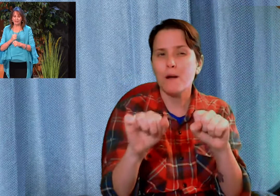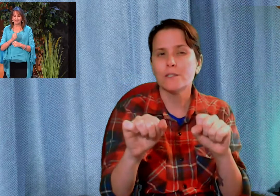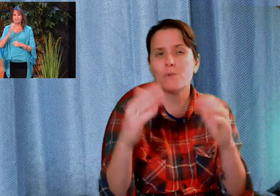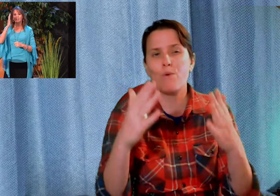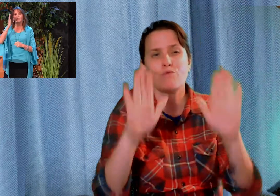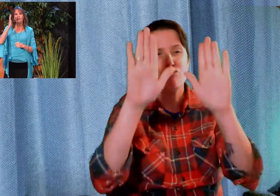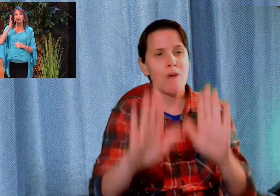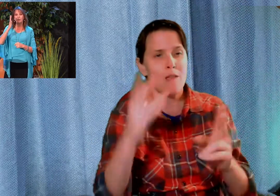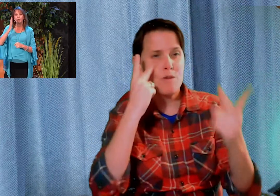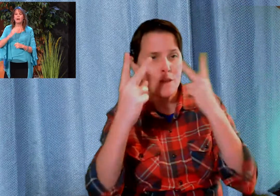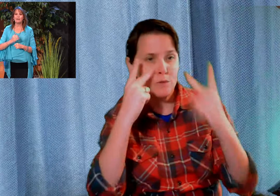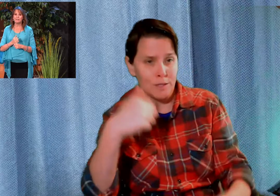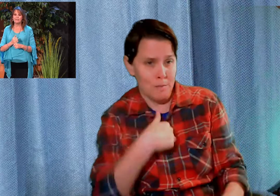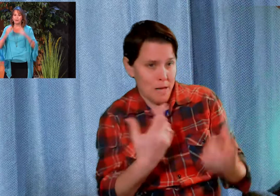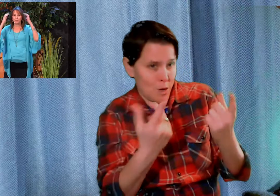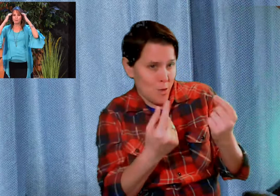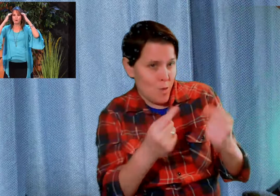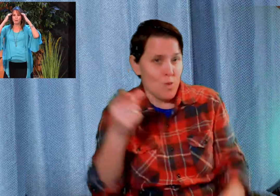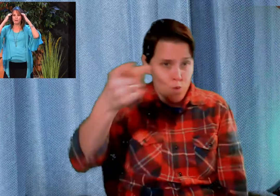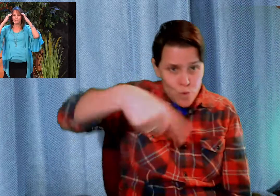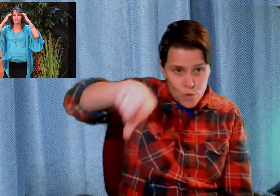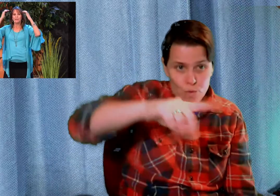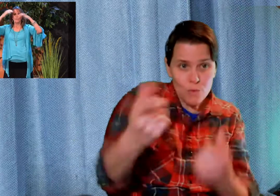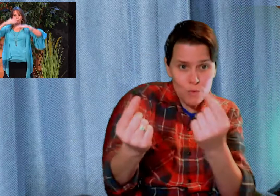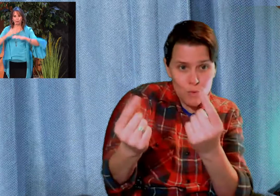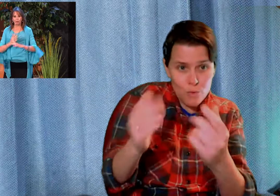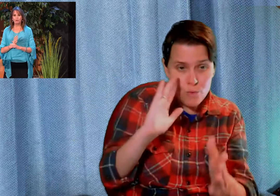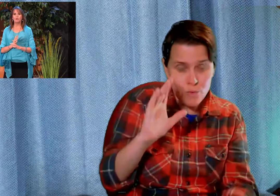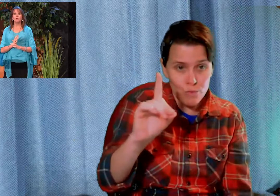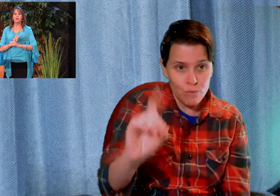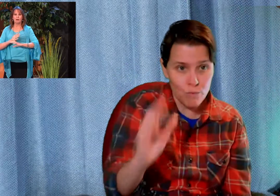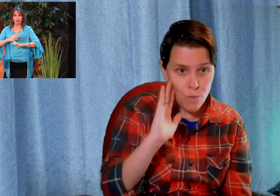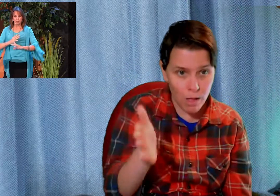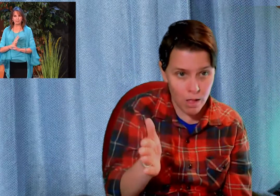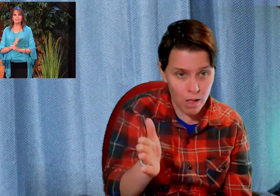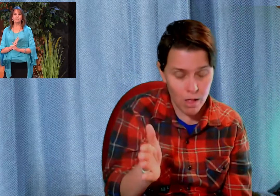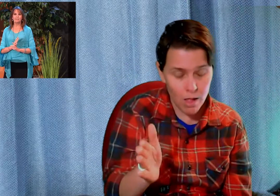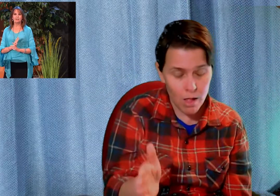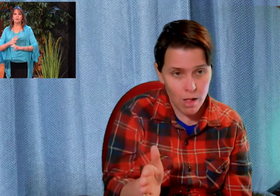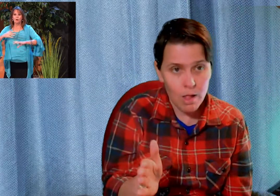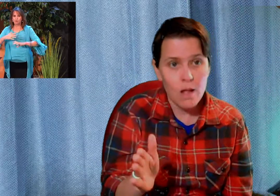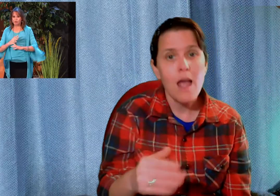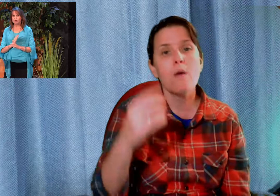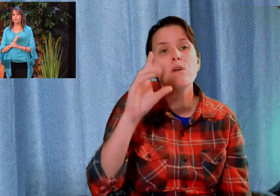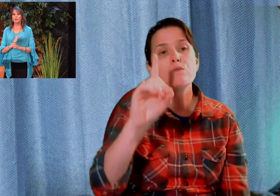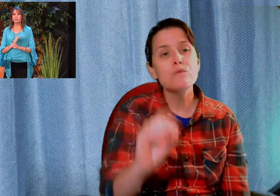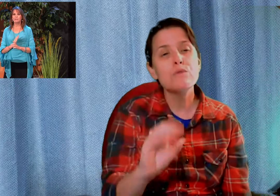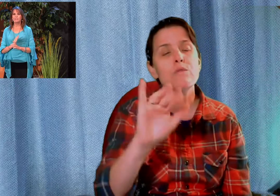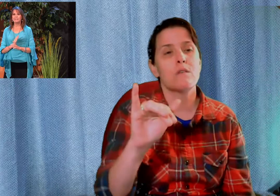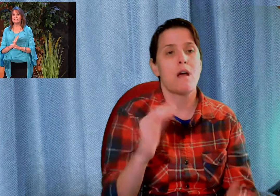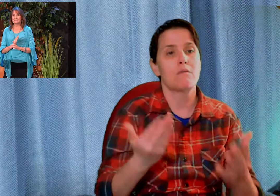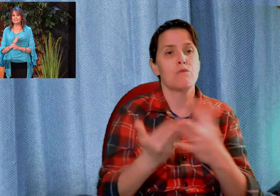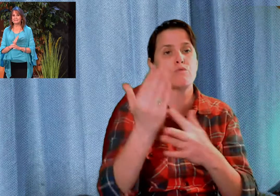We access the divine mind, not through our mind, but through our be still and know, through that